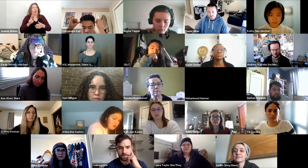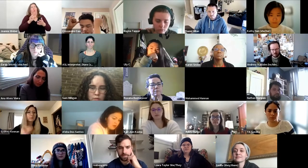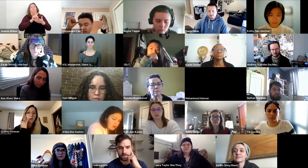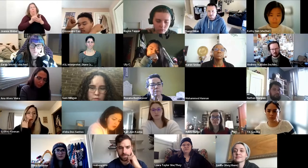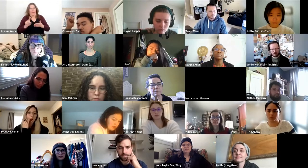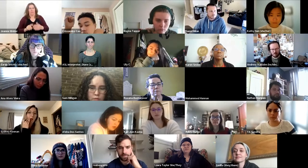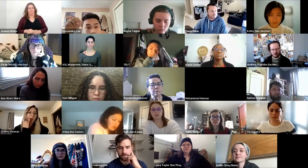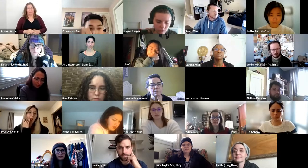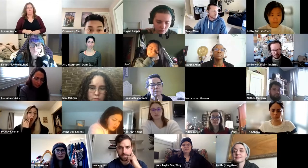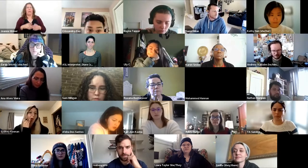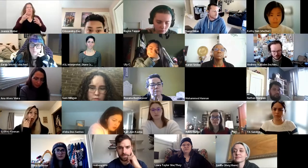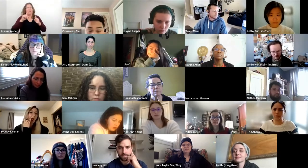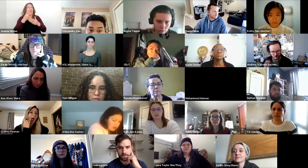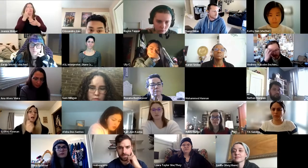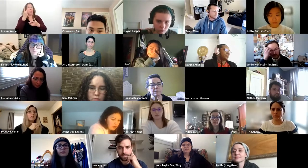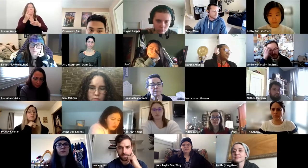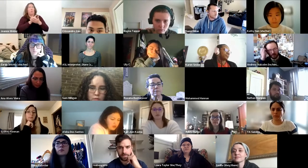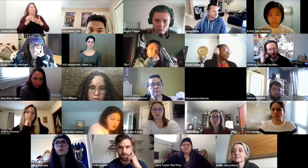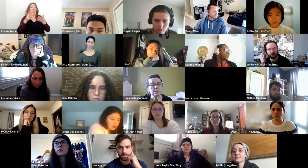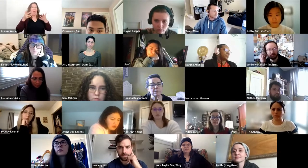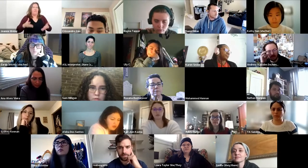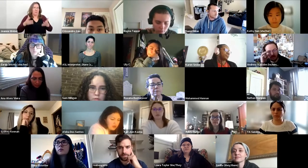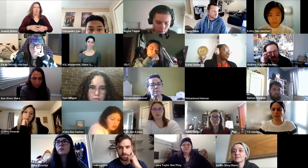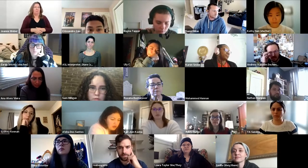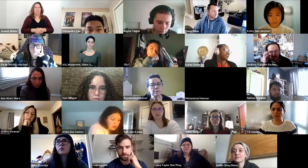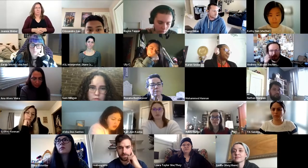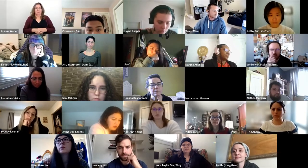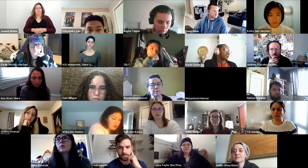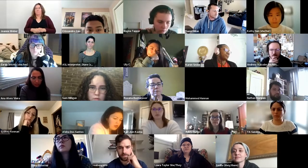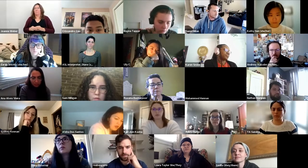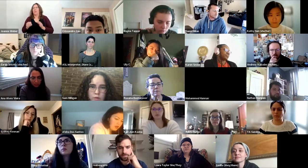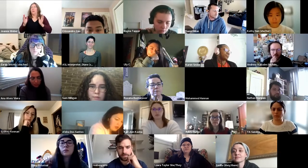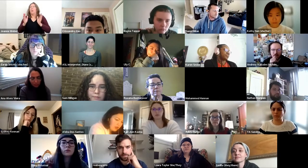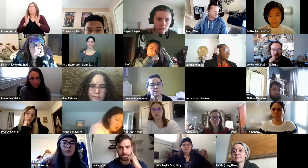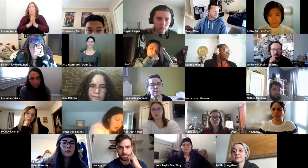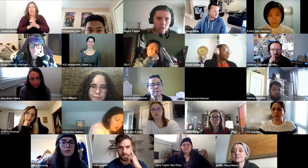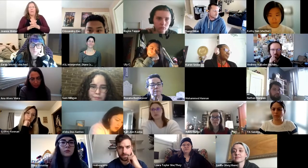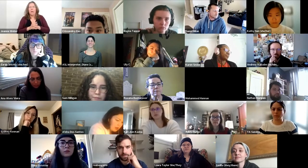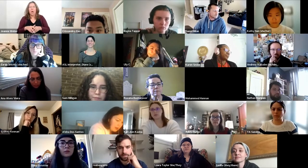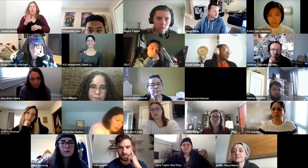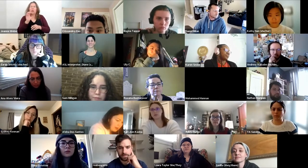1 presentation per week, maybe 2. It kind of depends on the timing.